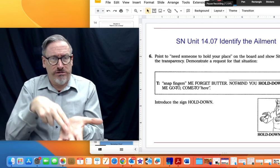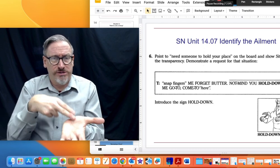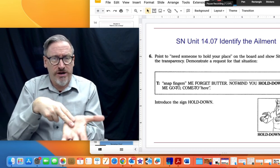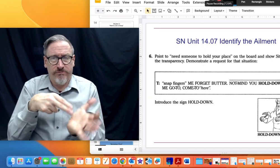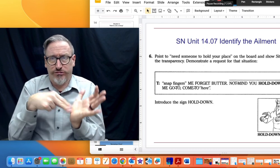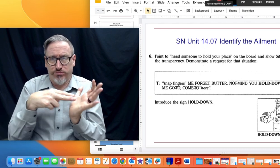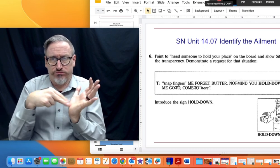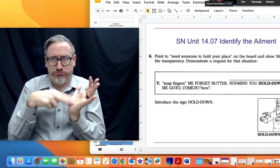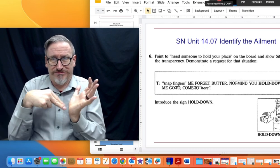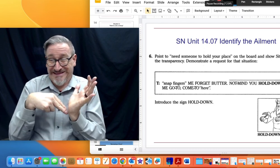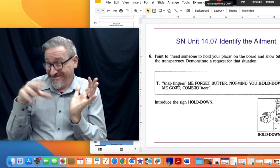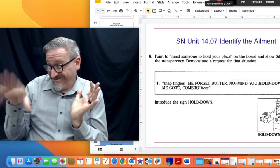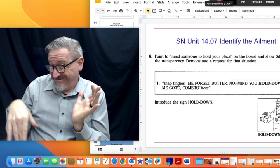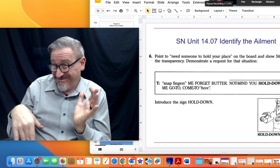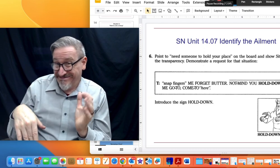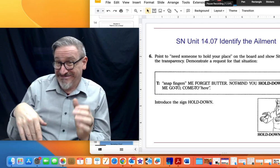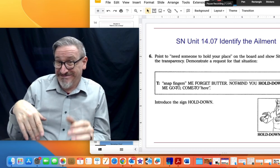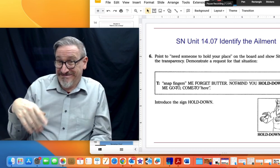Butter spread.